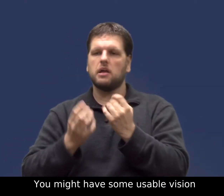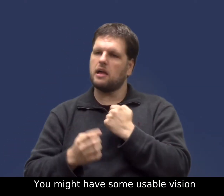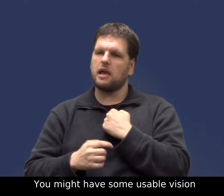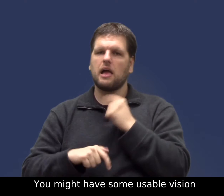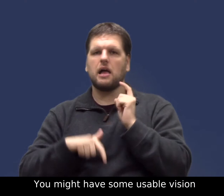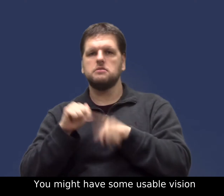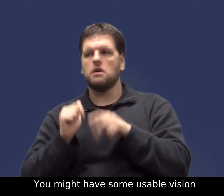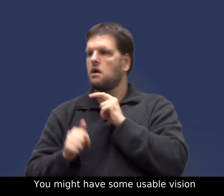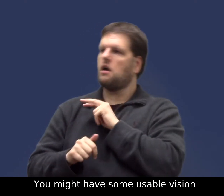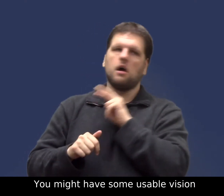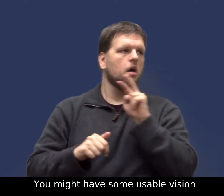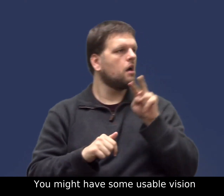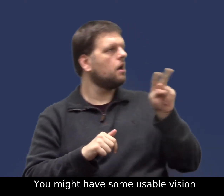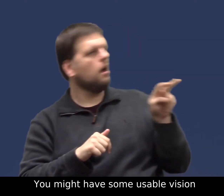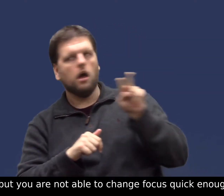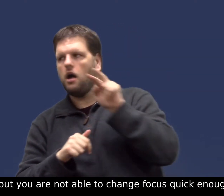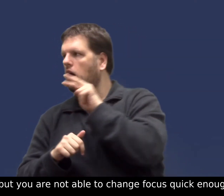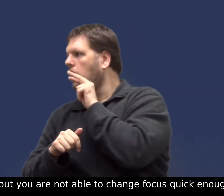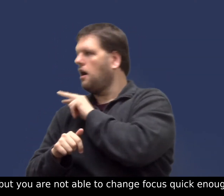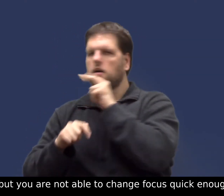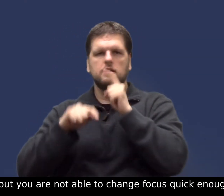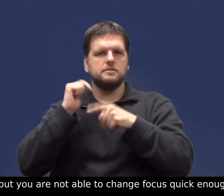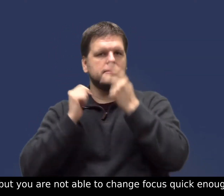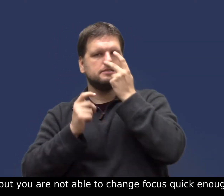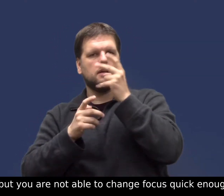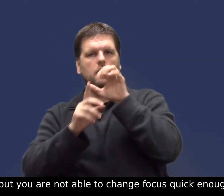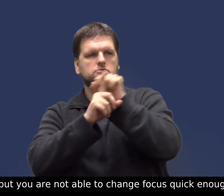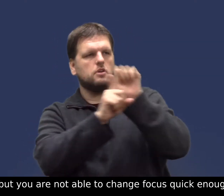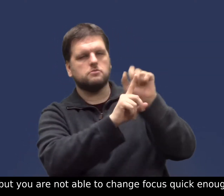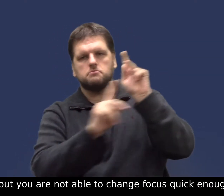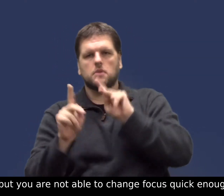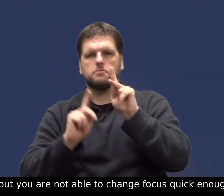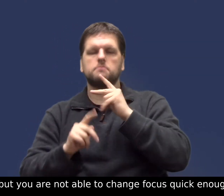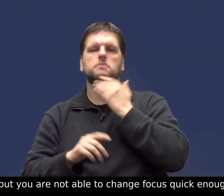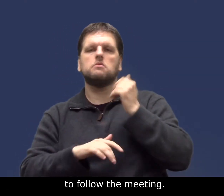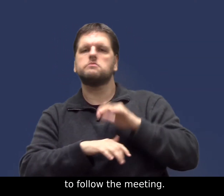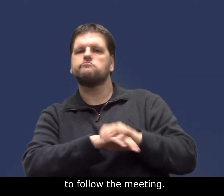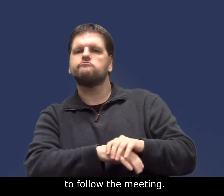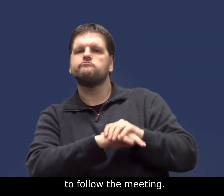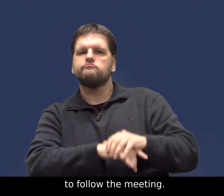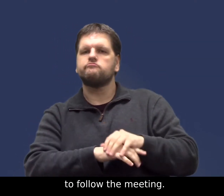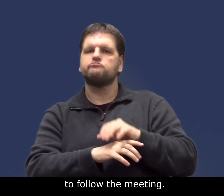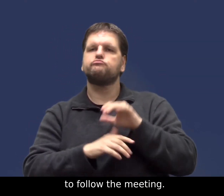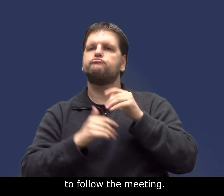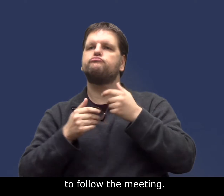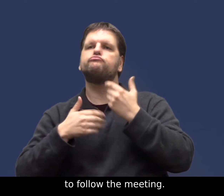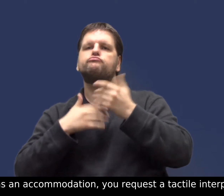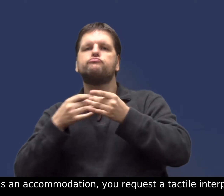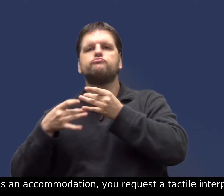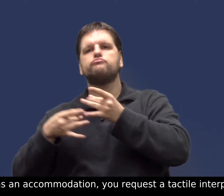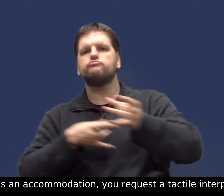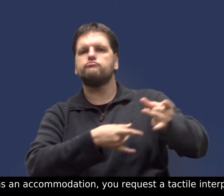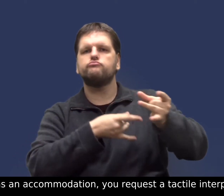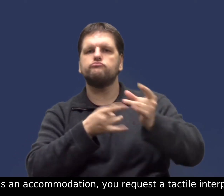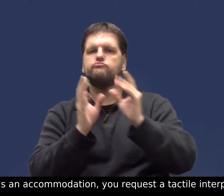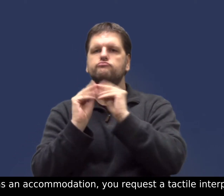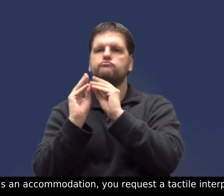might have some usable vision, but you are not able to change focus quick enough to follow the meeting. So, as